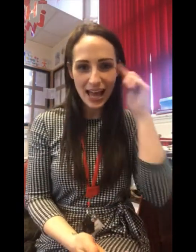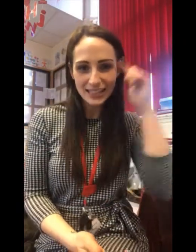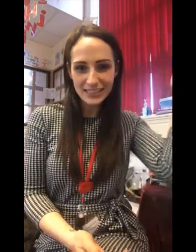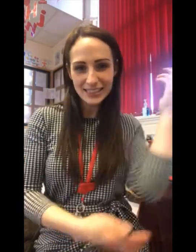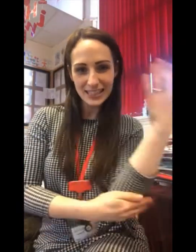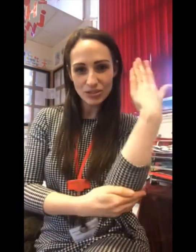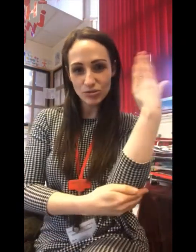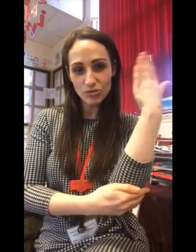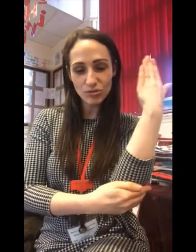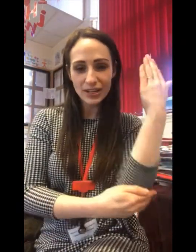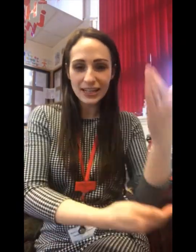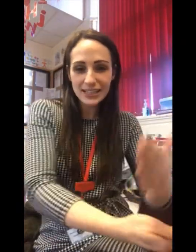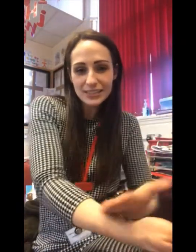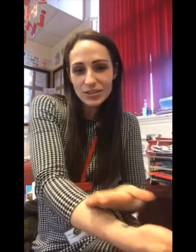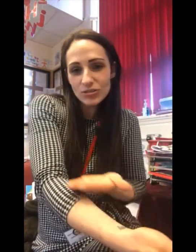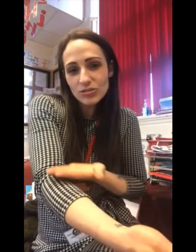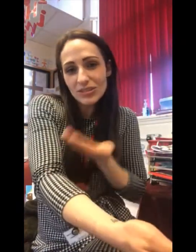see trees of green,